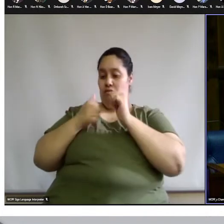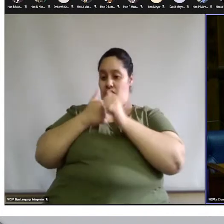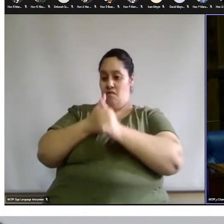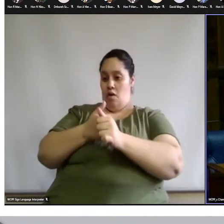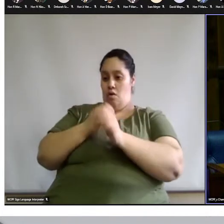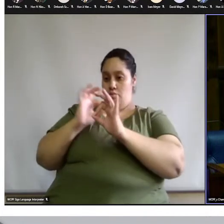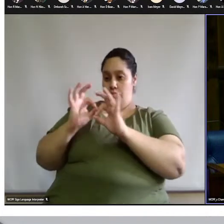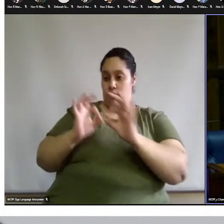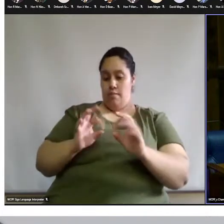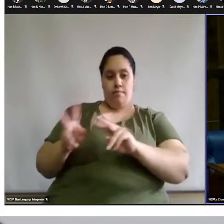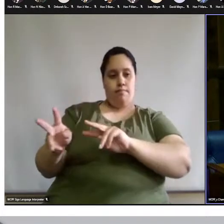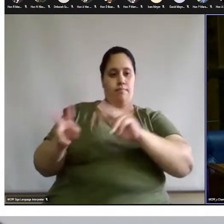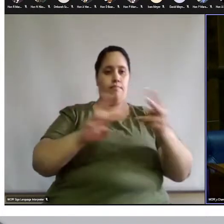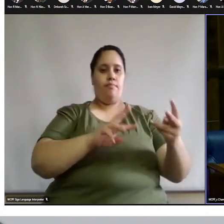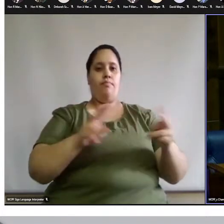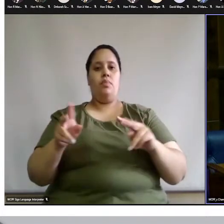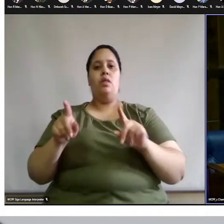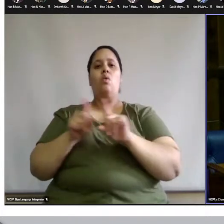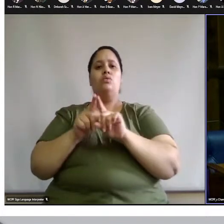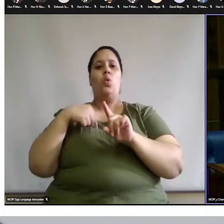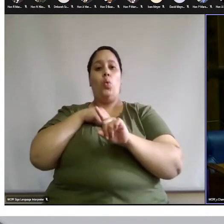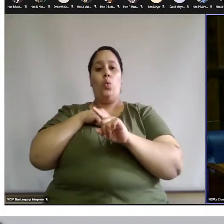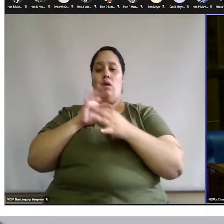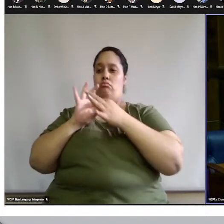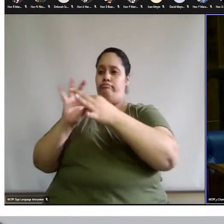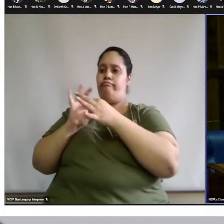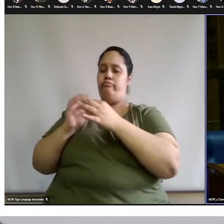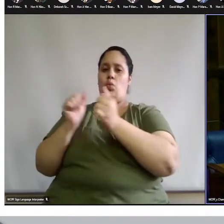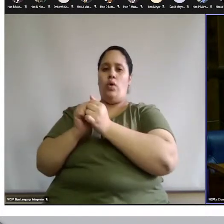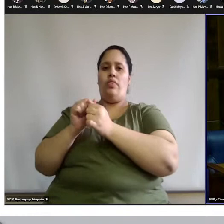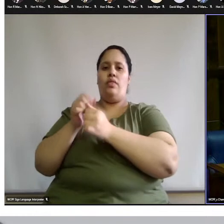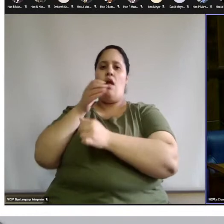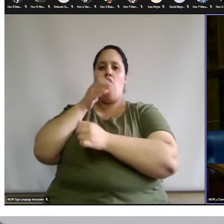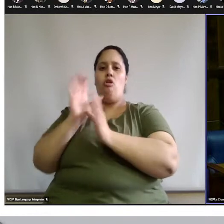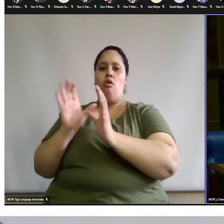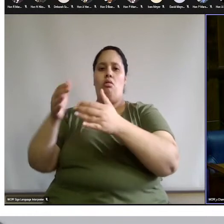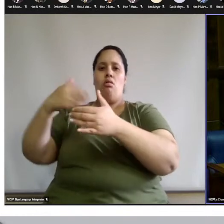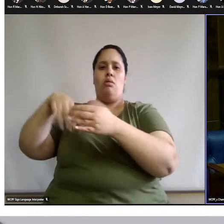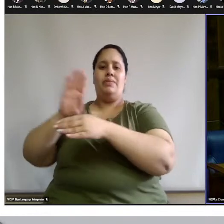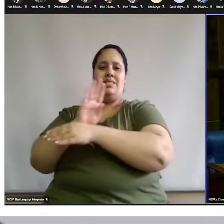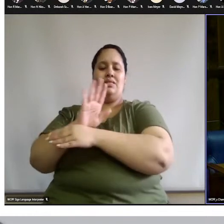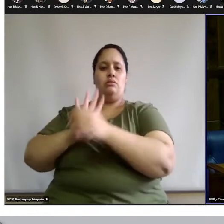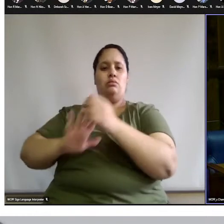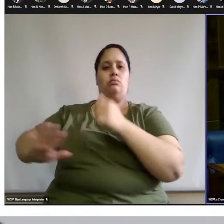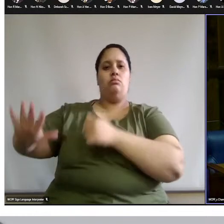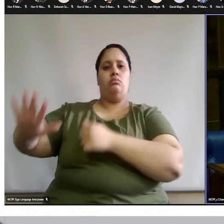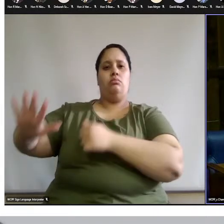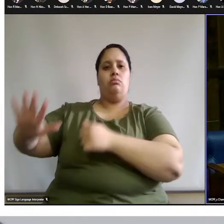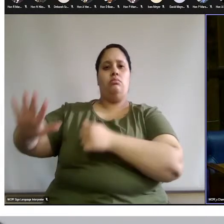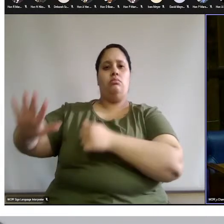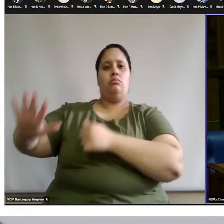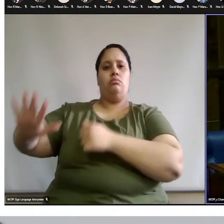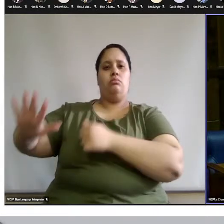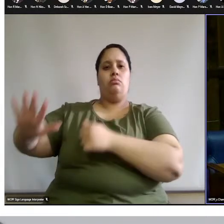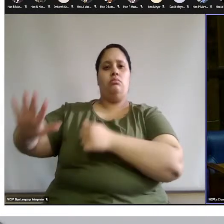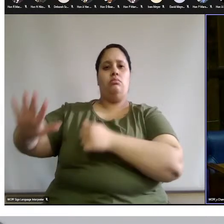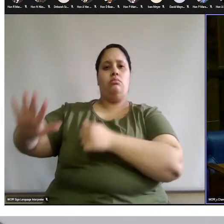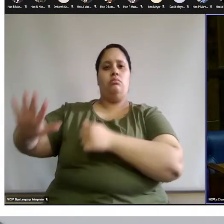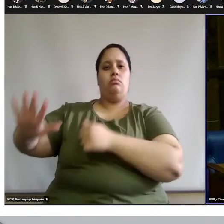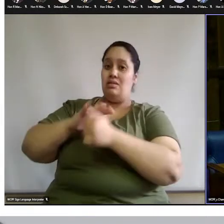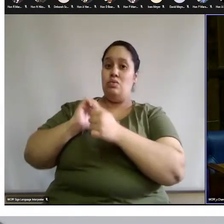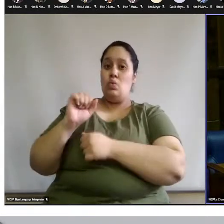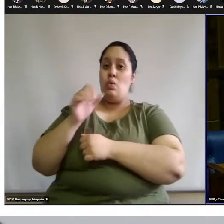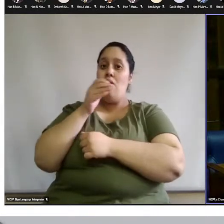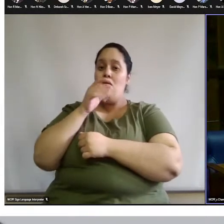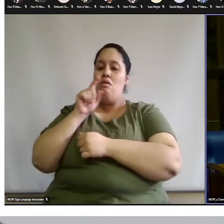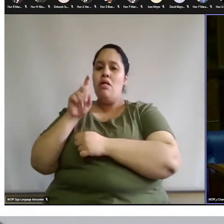think, with the industry itself. I also think that the industry also needs to take a lot more responsibility. I quite